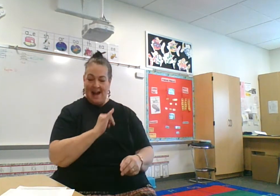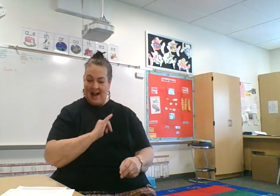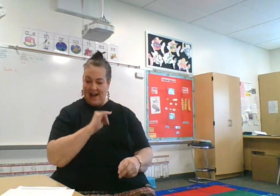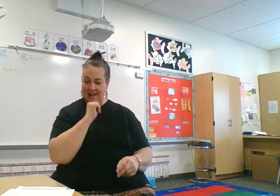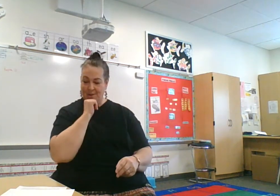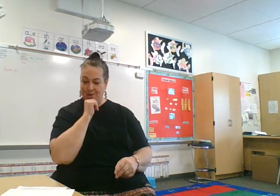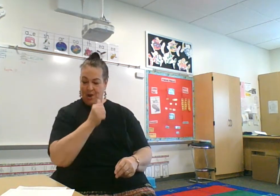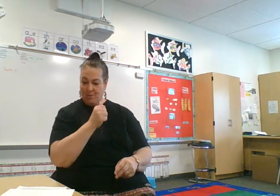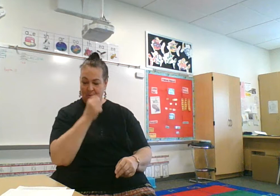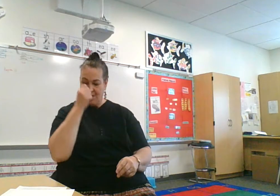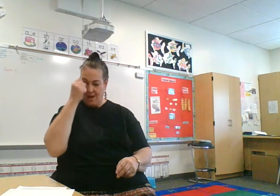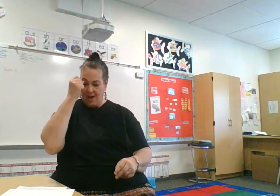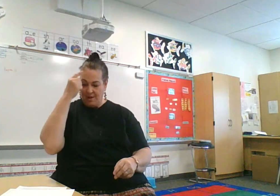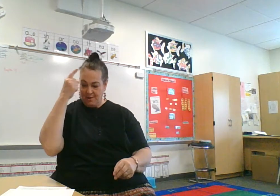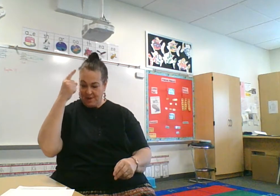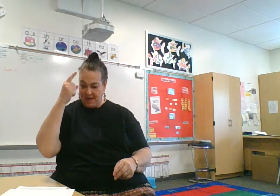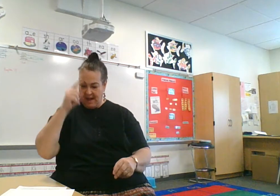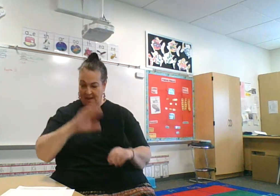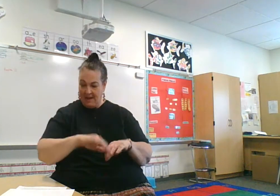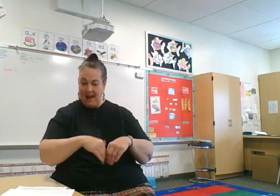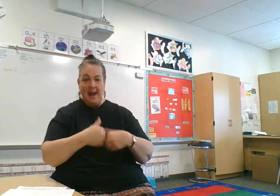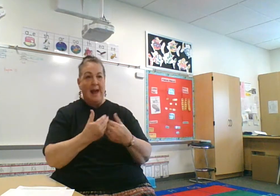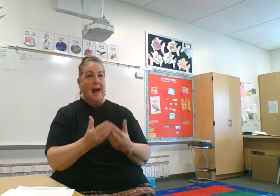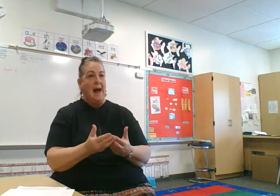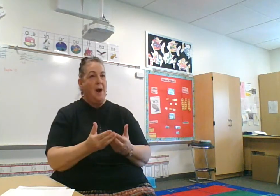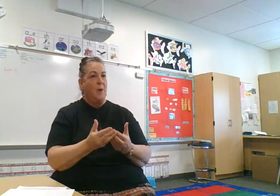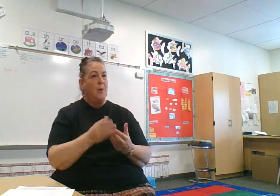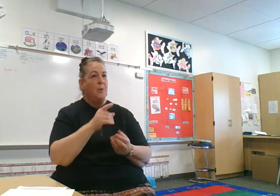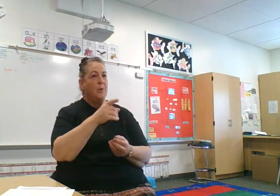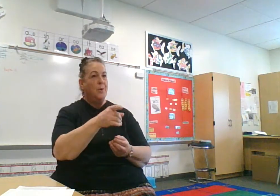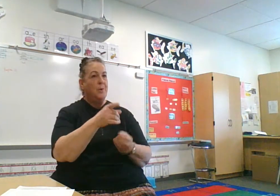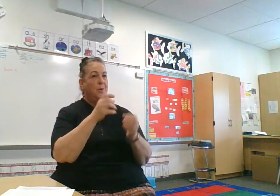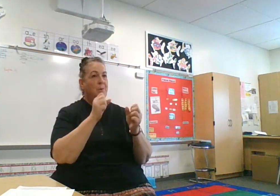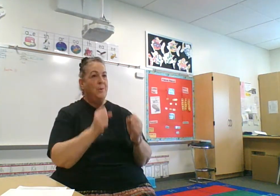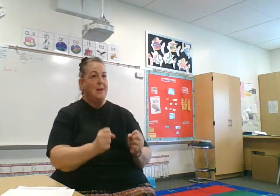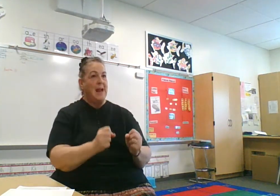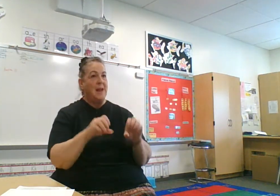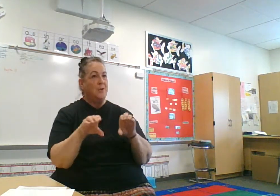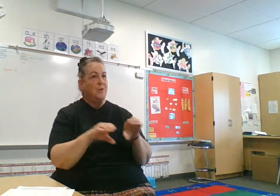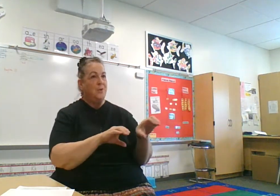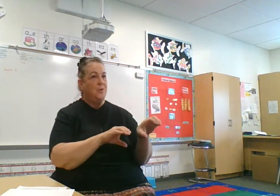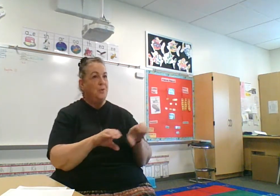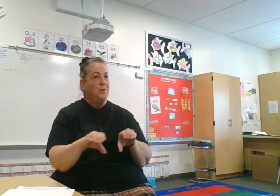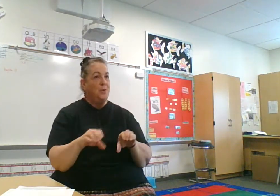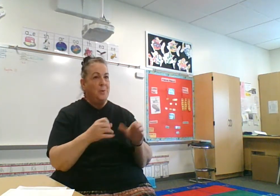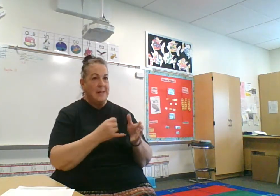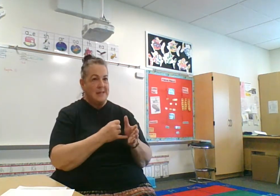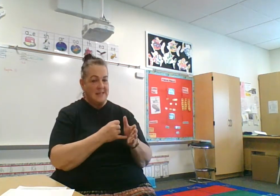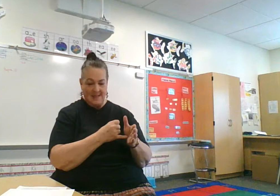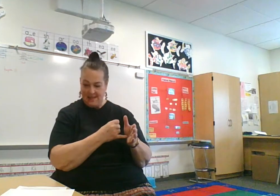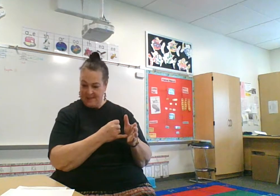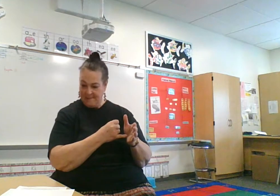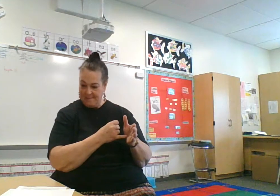I don't understand how you can do it.